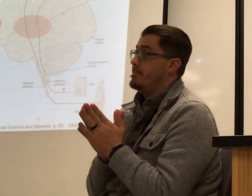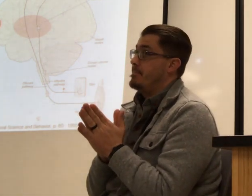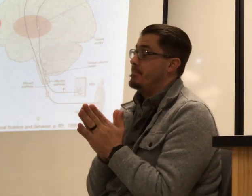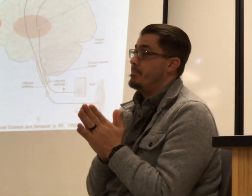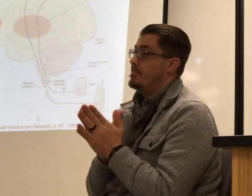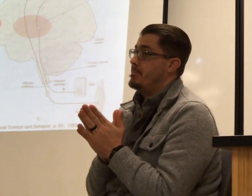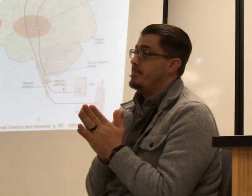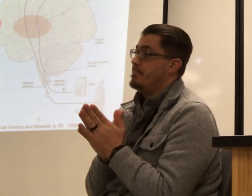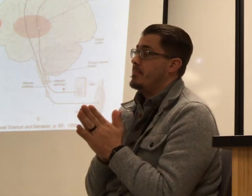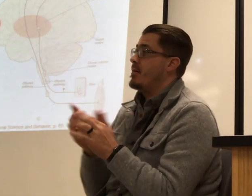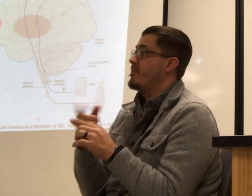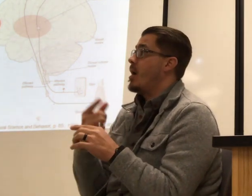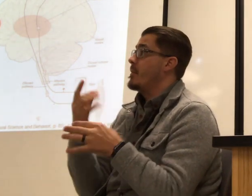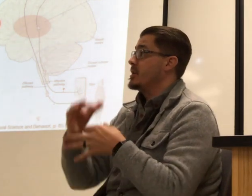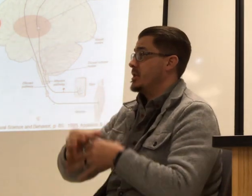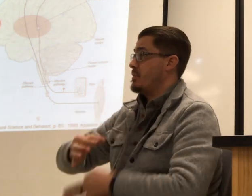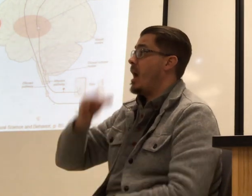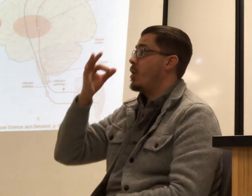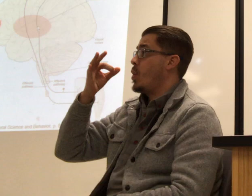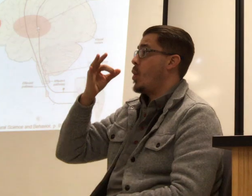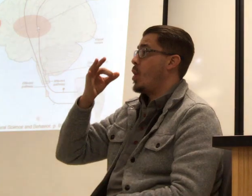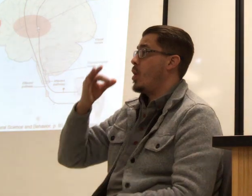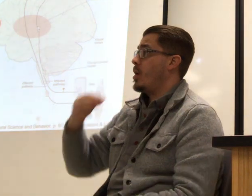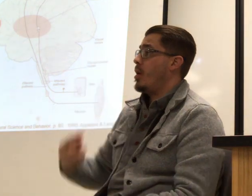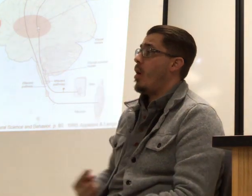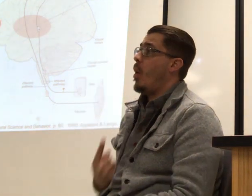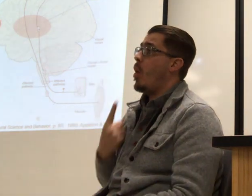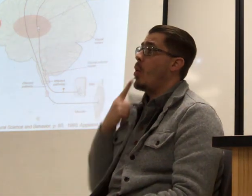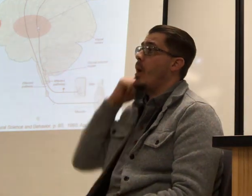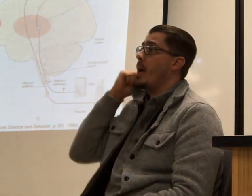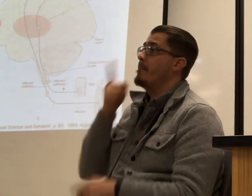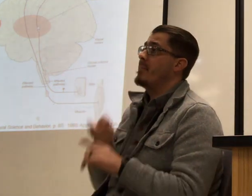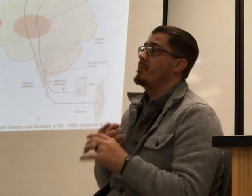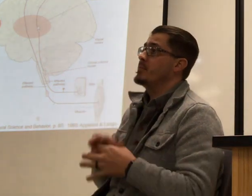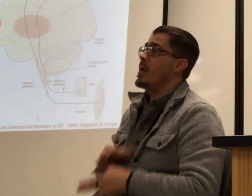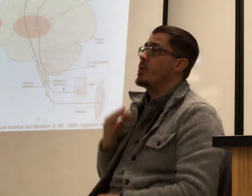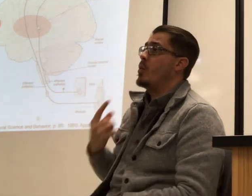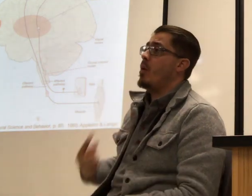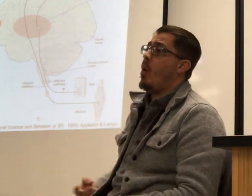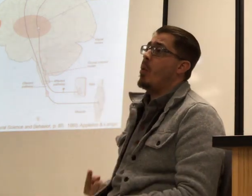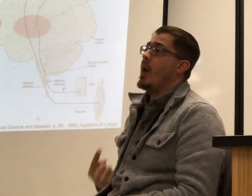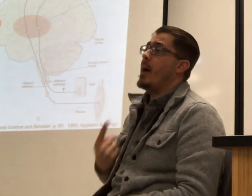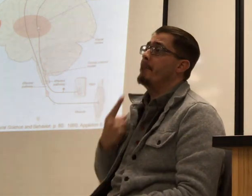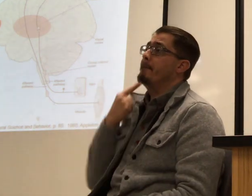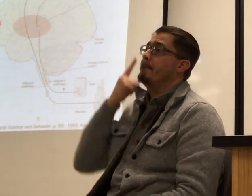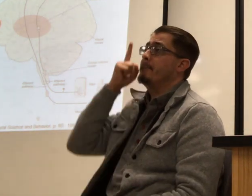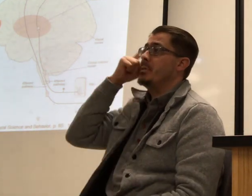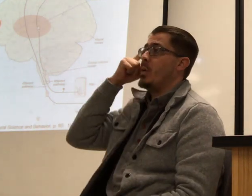you have to follow it from the spinal cord all the way up. Let me do something here.